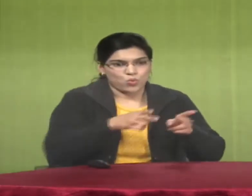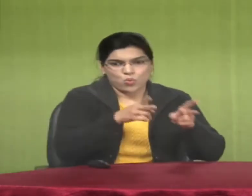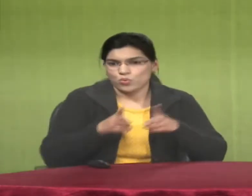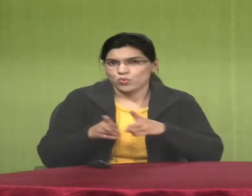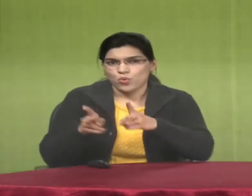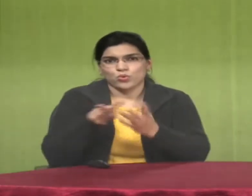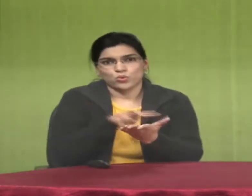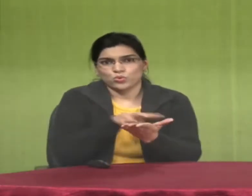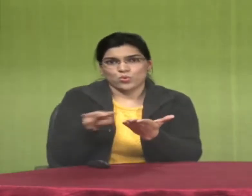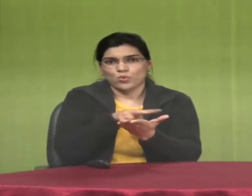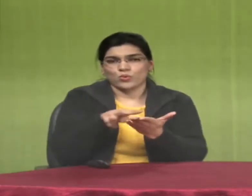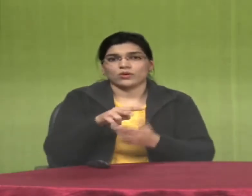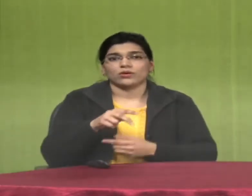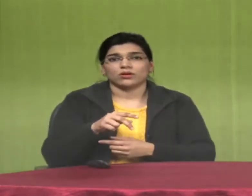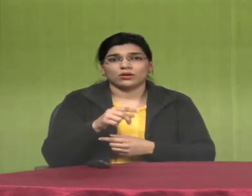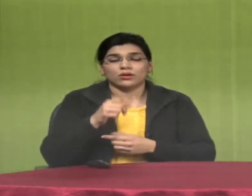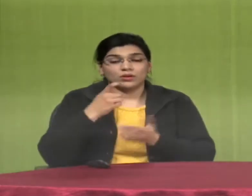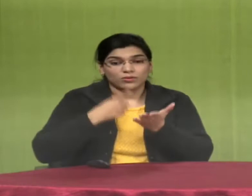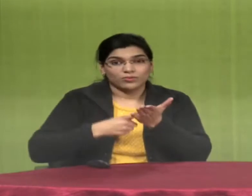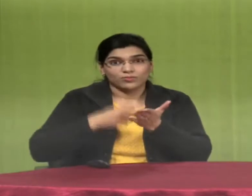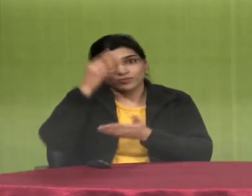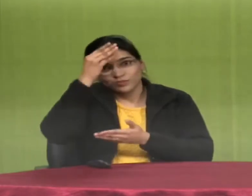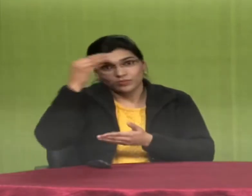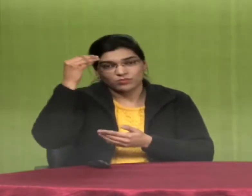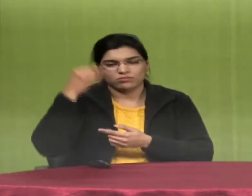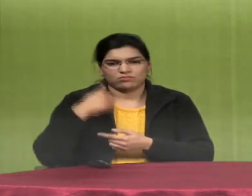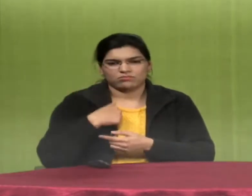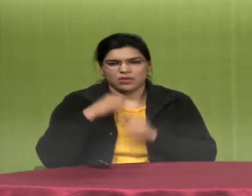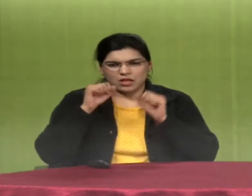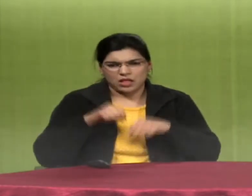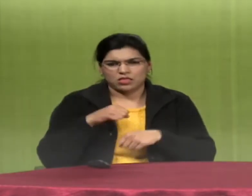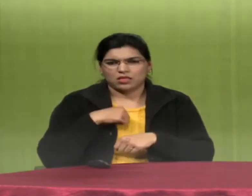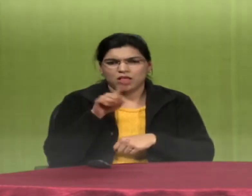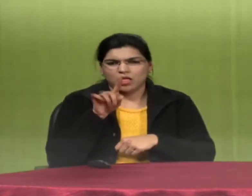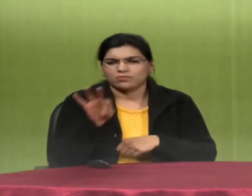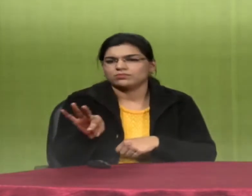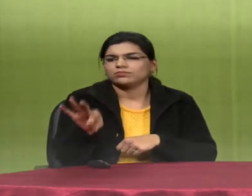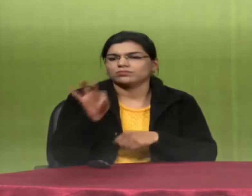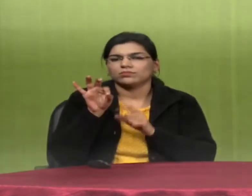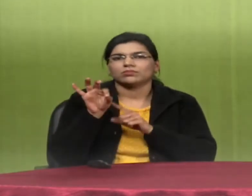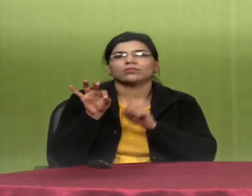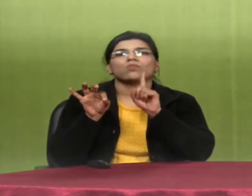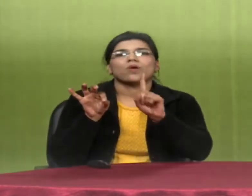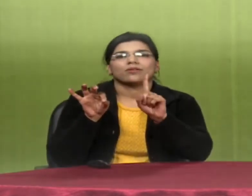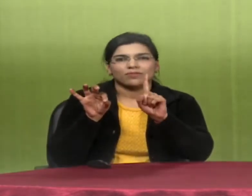There are two roads and he has to choose one.